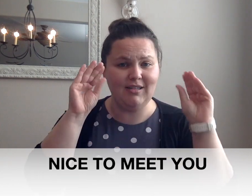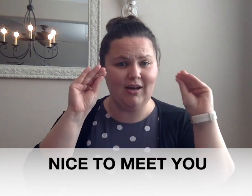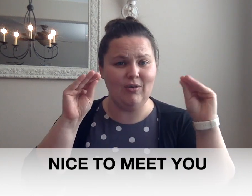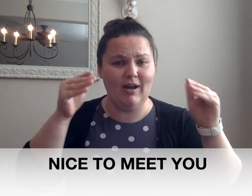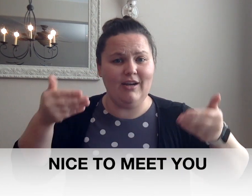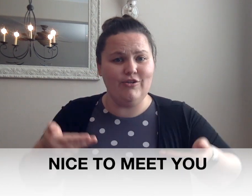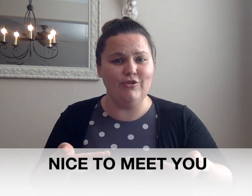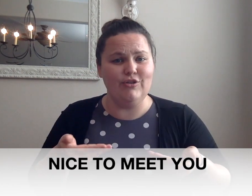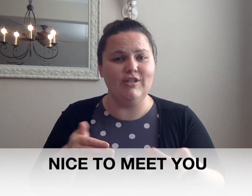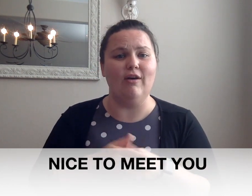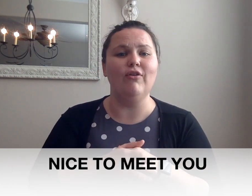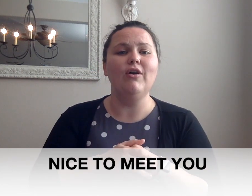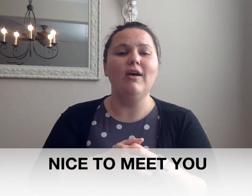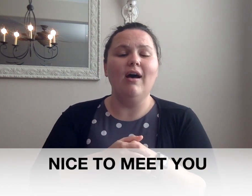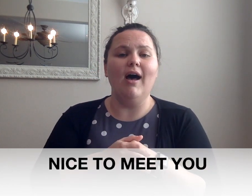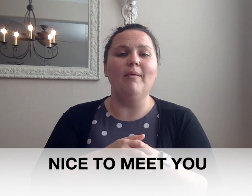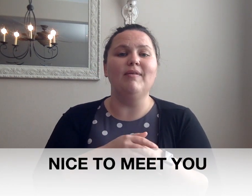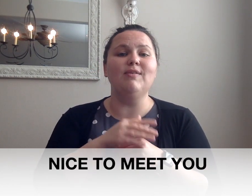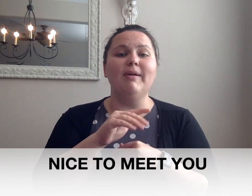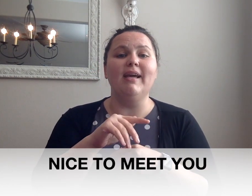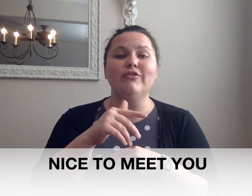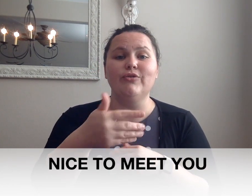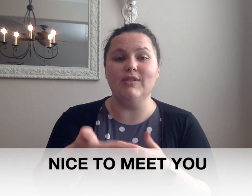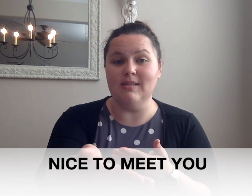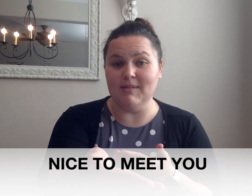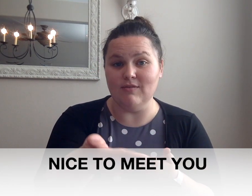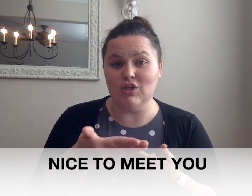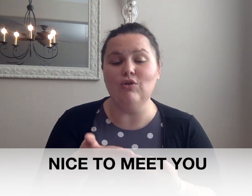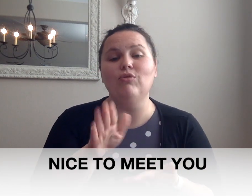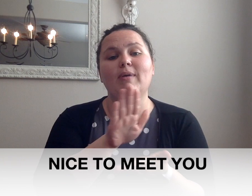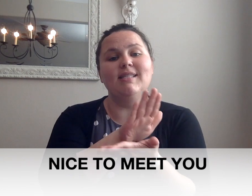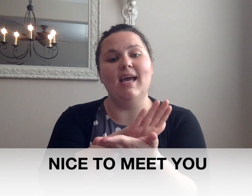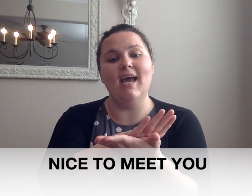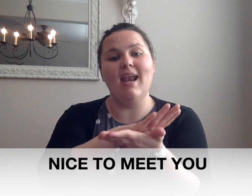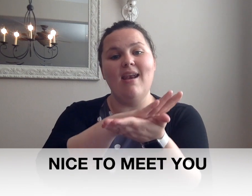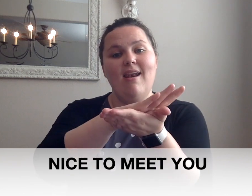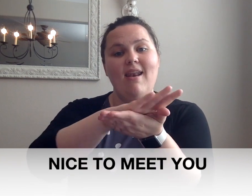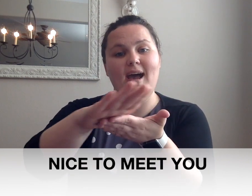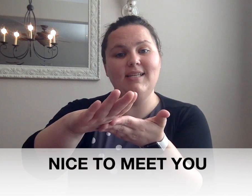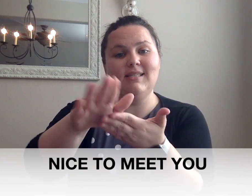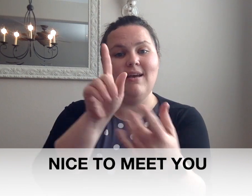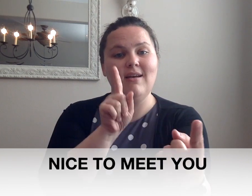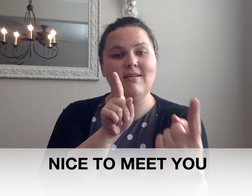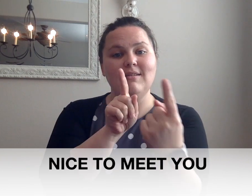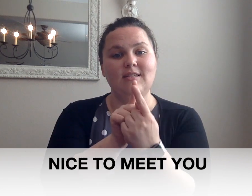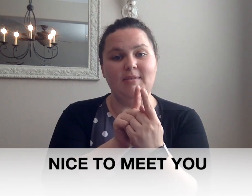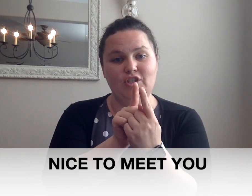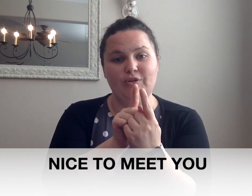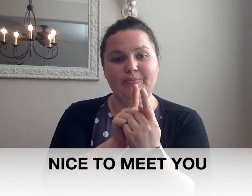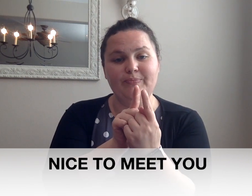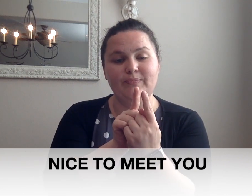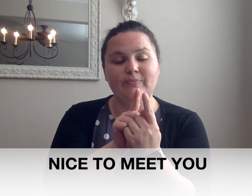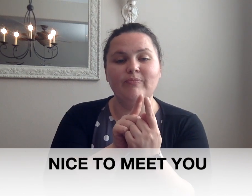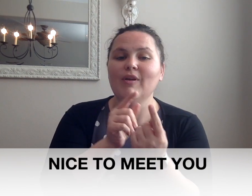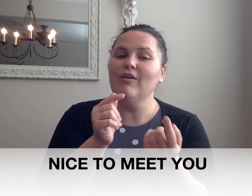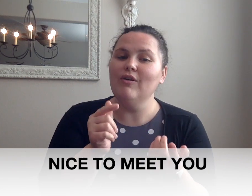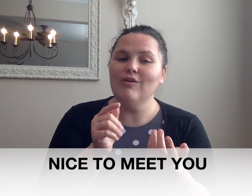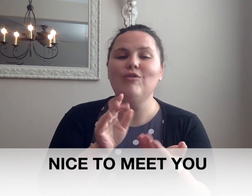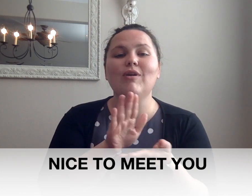taught you how to introduce yourself. If somebody introduces themselves to you, you might say, nice to meet you. You can